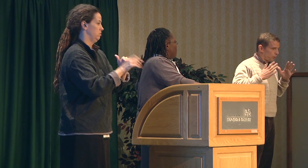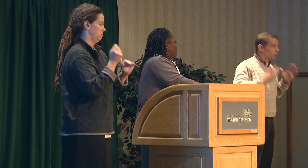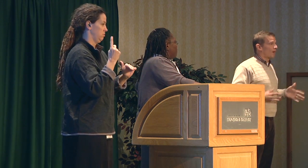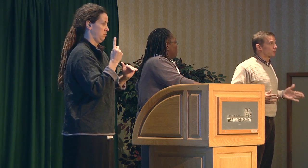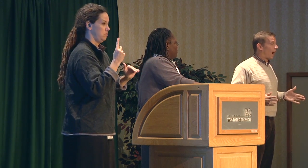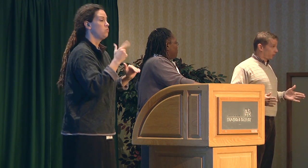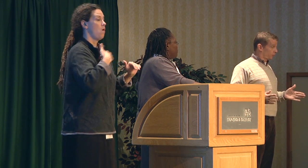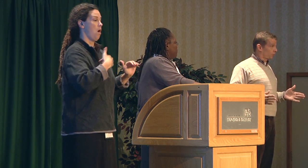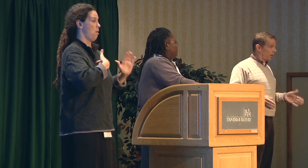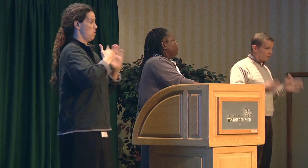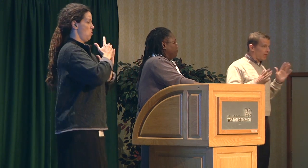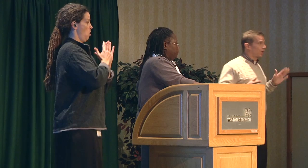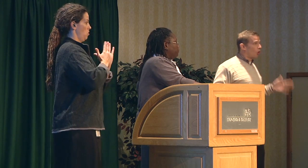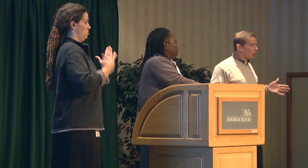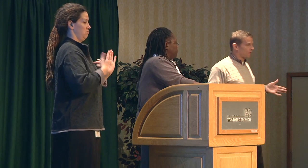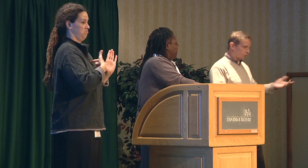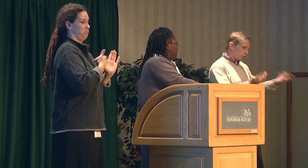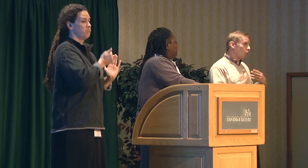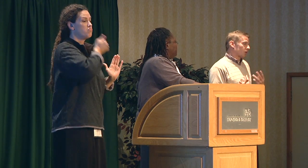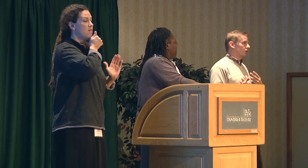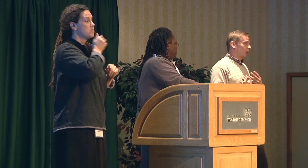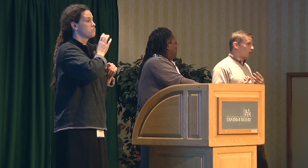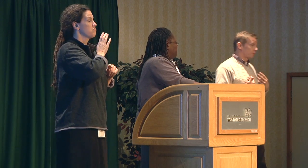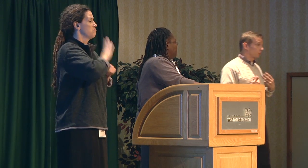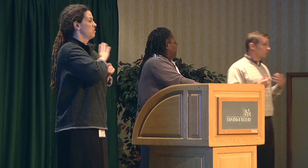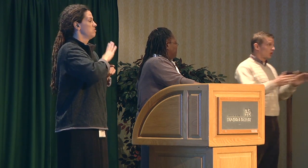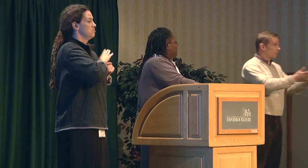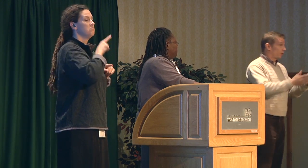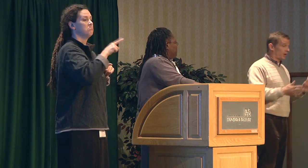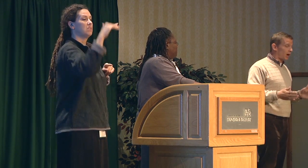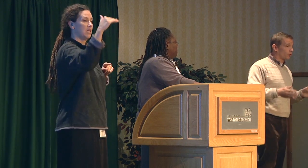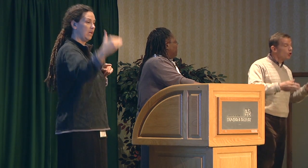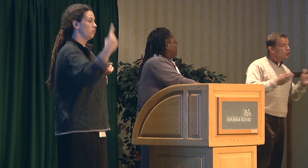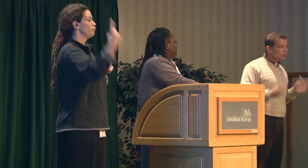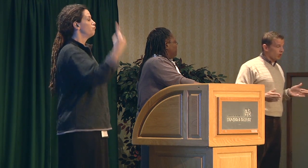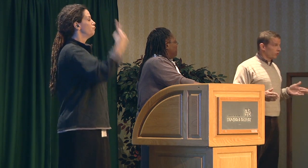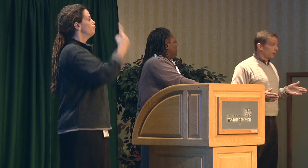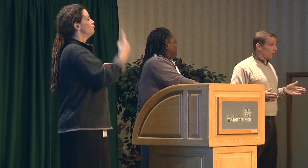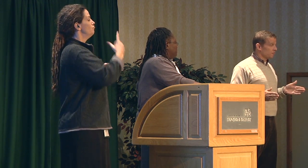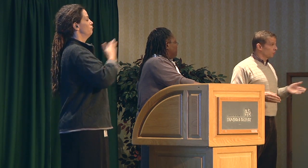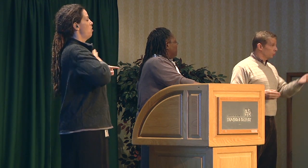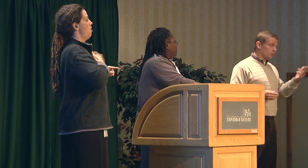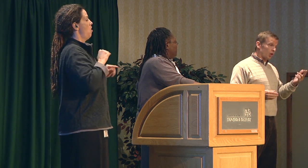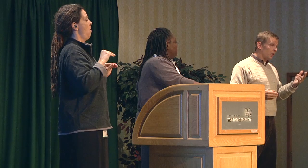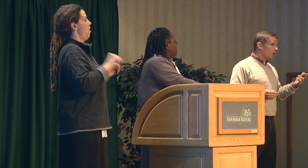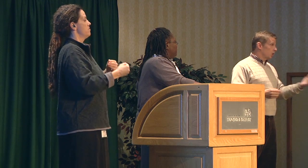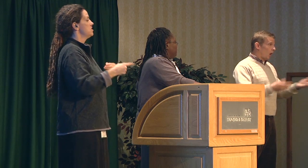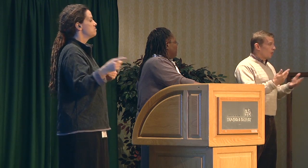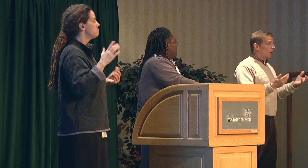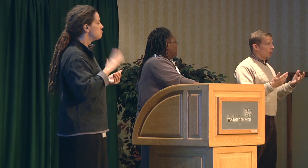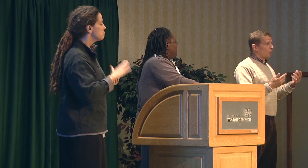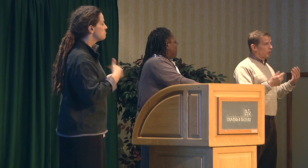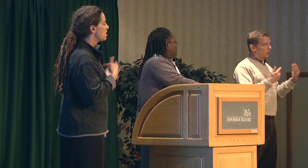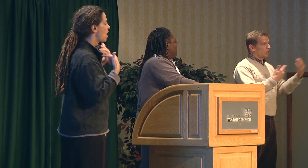lawyer in private practice, right? If I have my own office and you walked into my office, same thing with a doctor. You walked into my office and you said, you